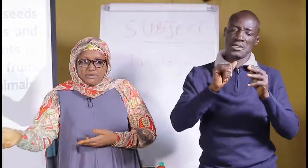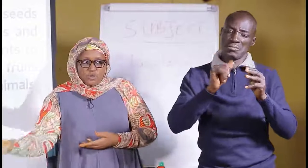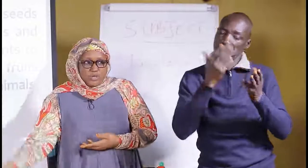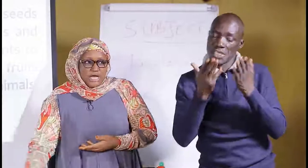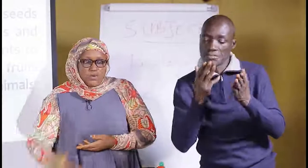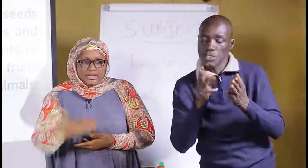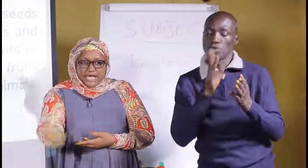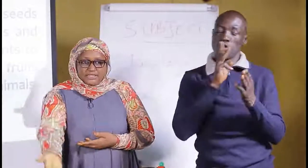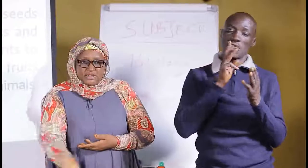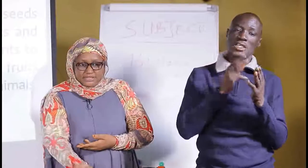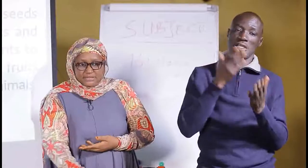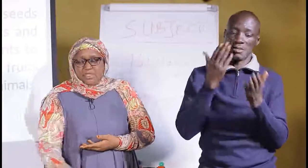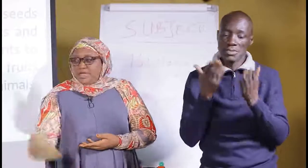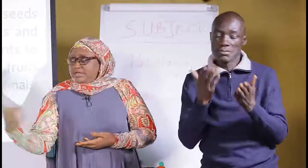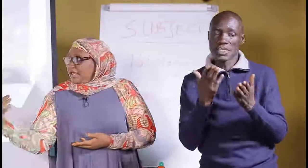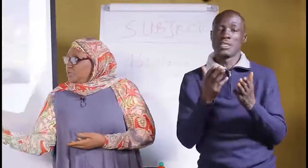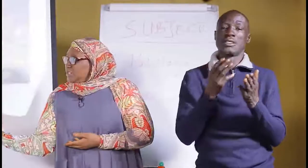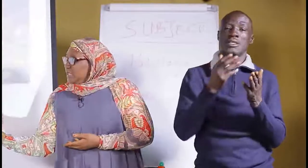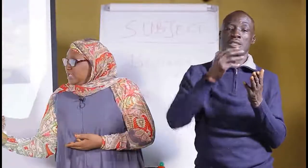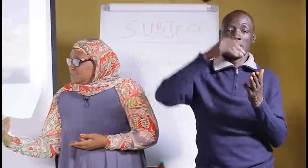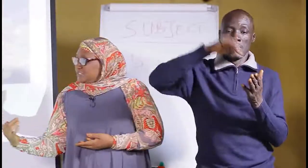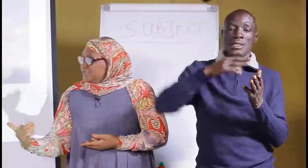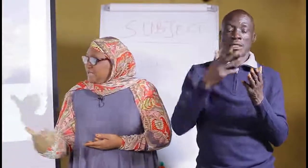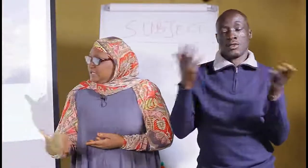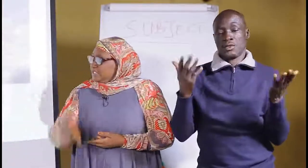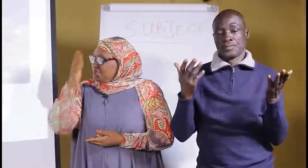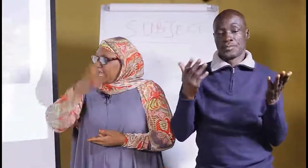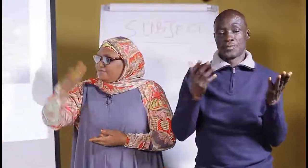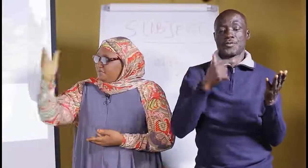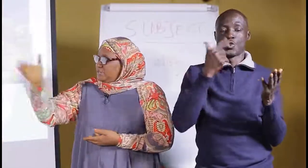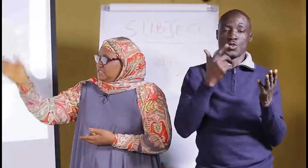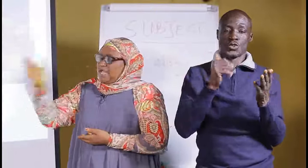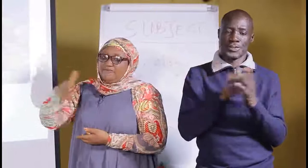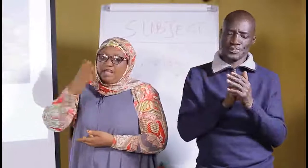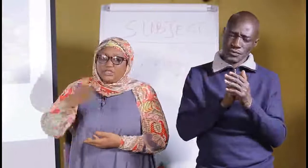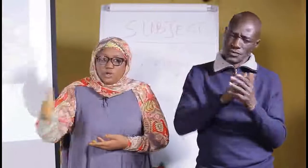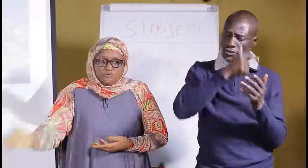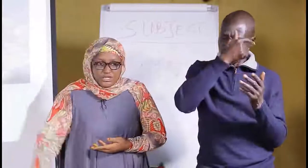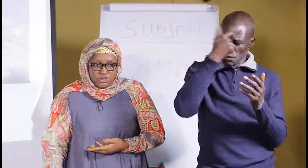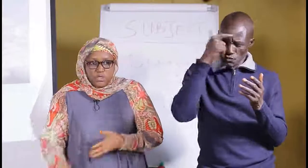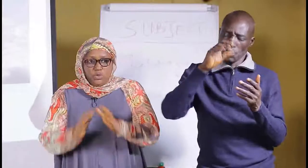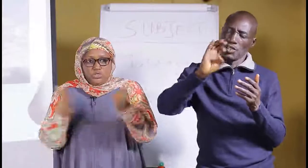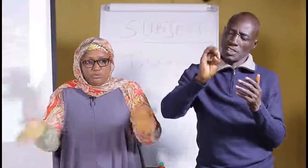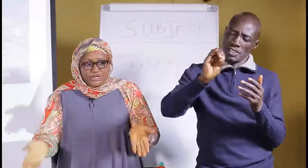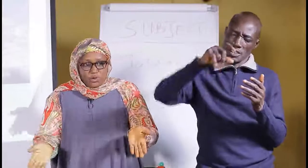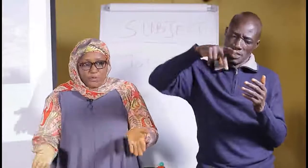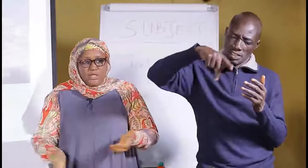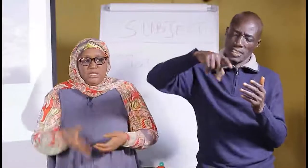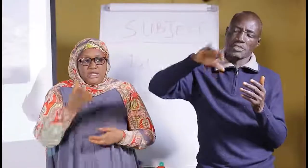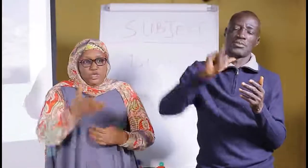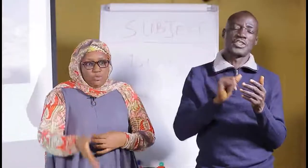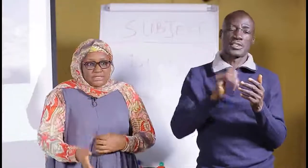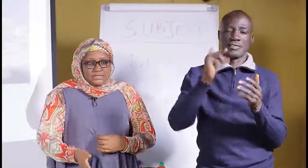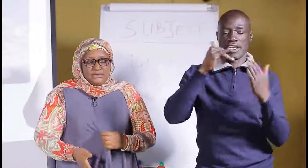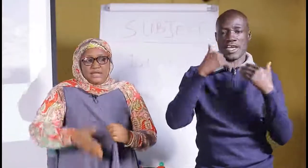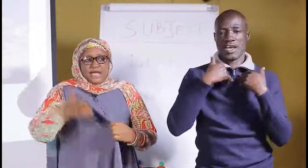weight, the same thing, water with light seeds. Then with explosive mechanism, they have, because they have lines of tension which breaks open.